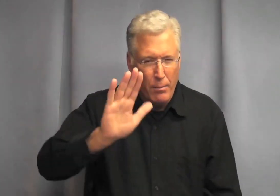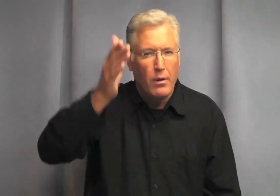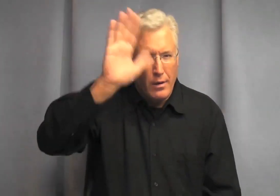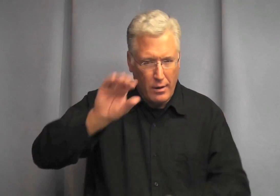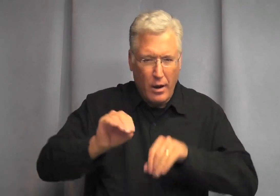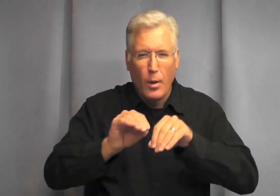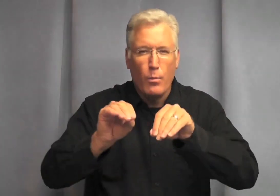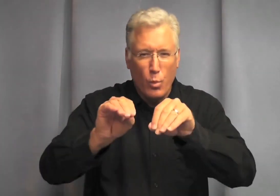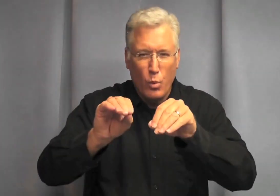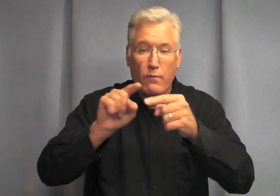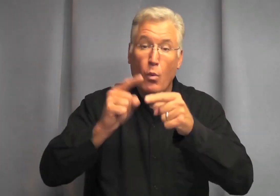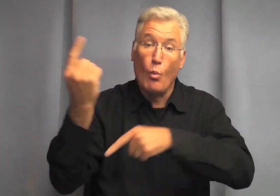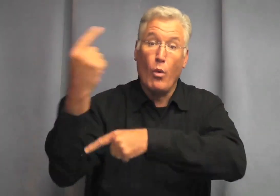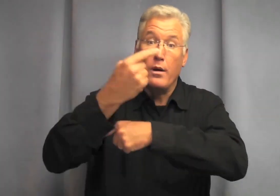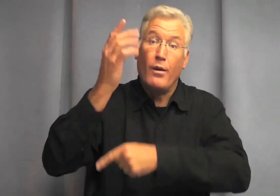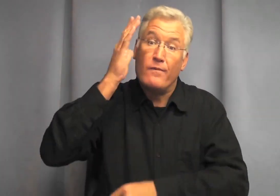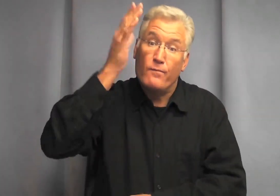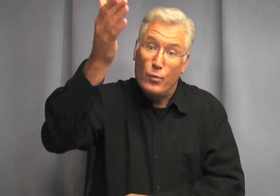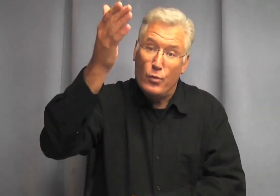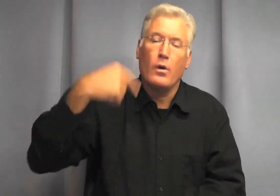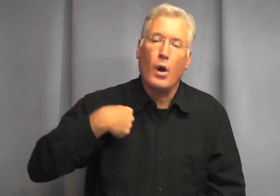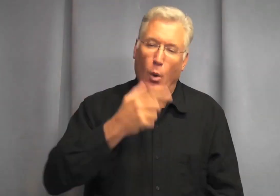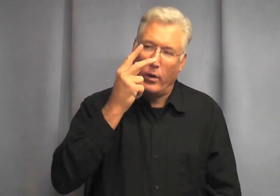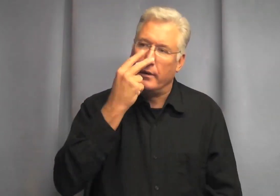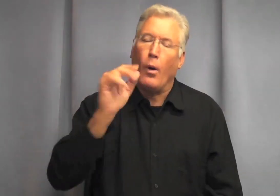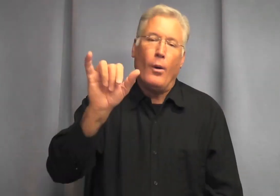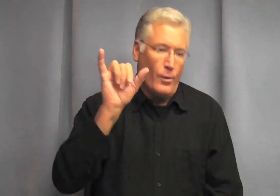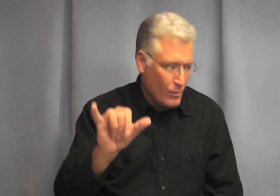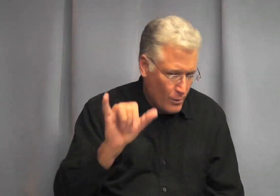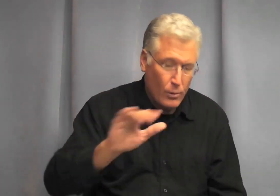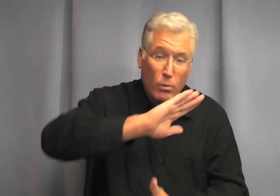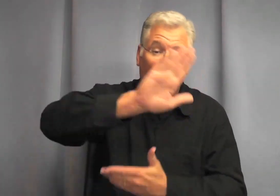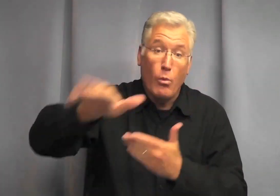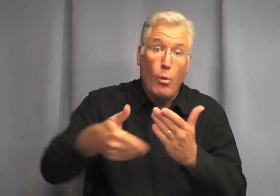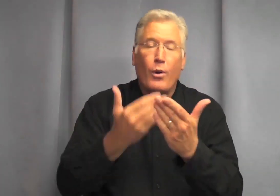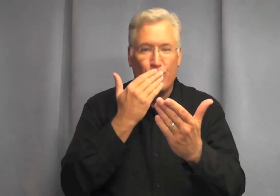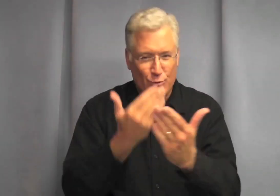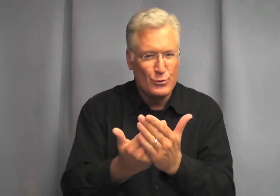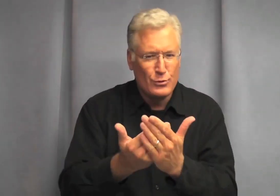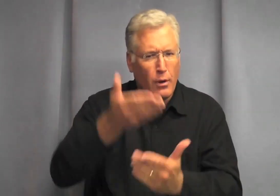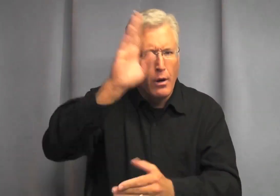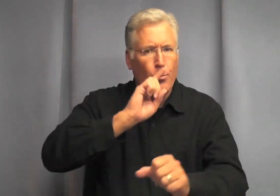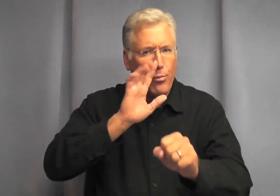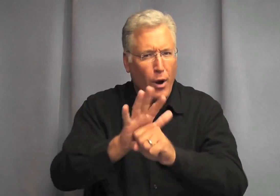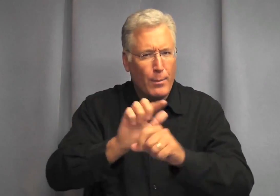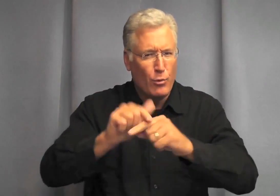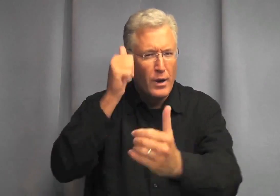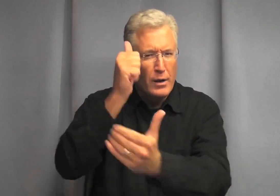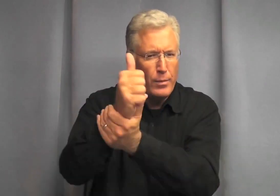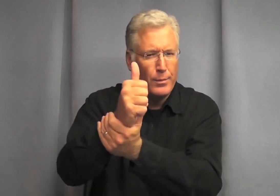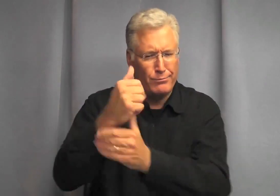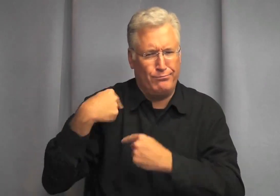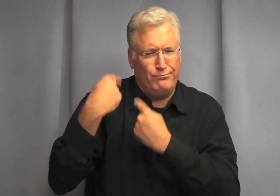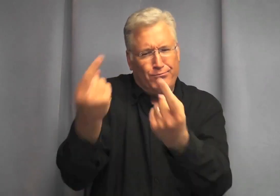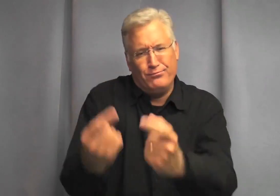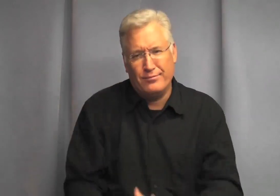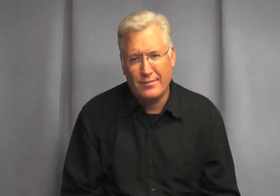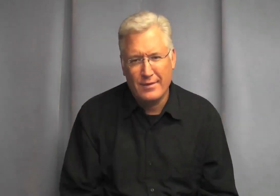even if we can't see it. God's moving it forward to the future when we will see all things together come together for the